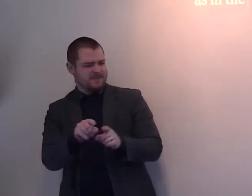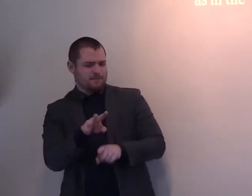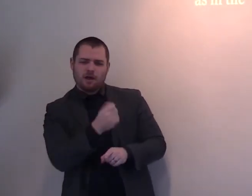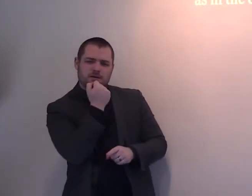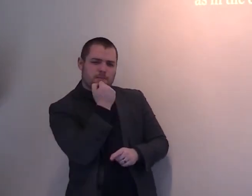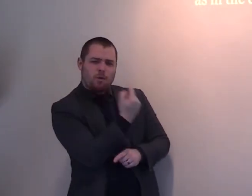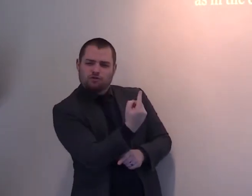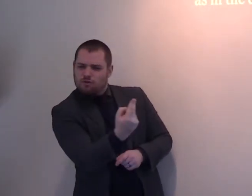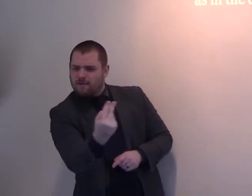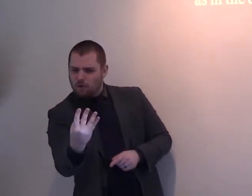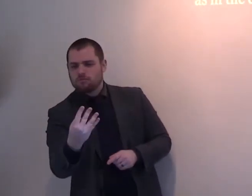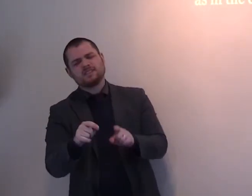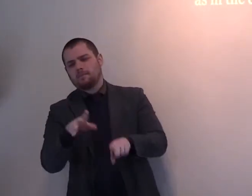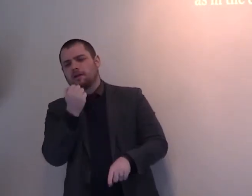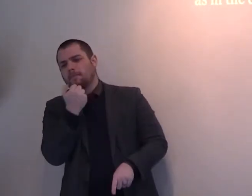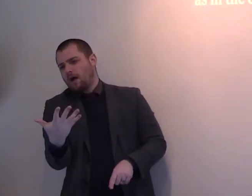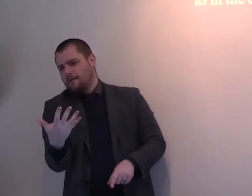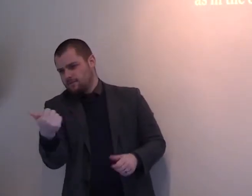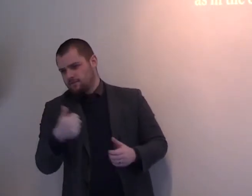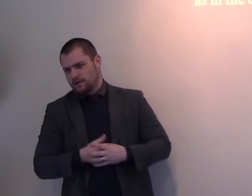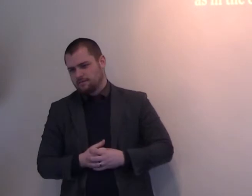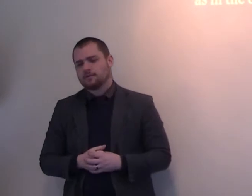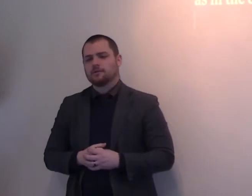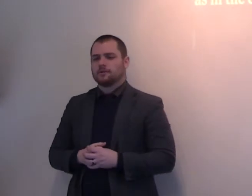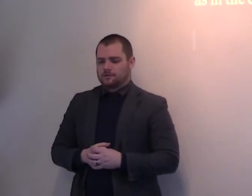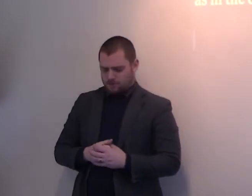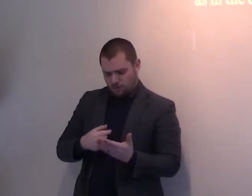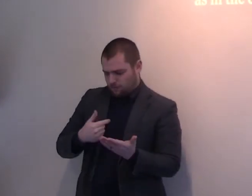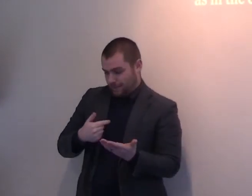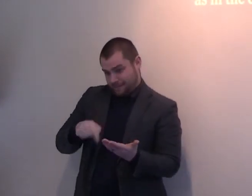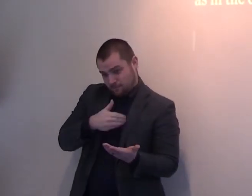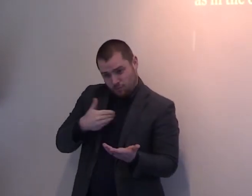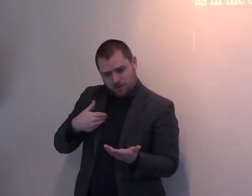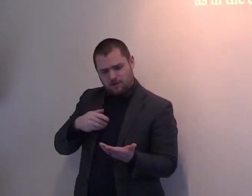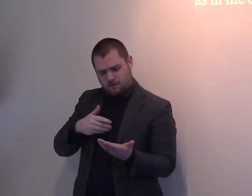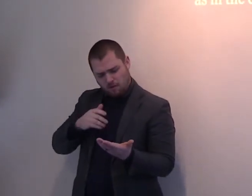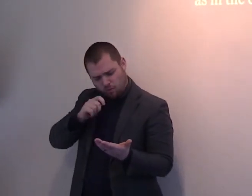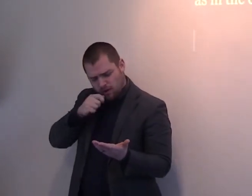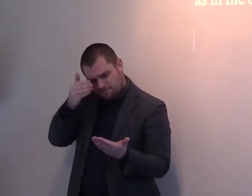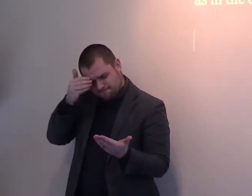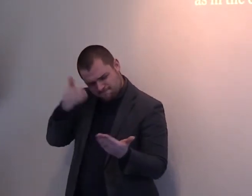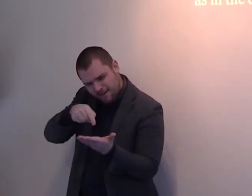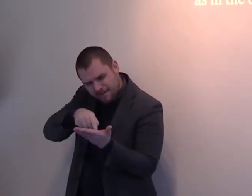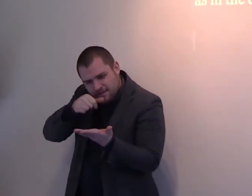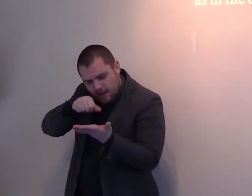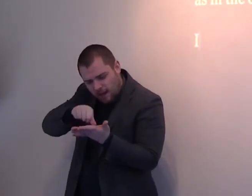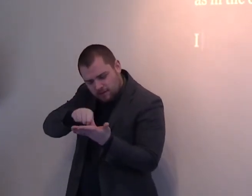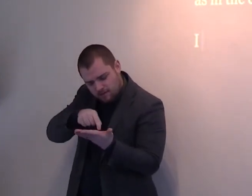do is to look at and to give just a hint. Oh, we shouldn't waste really time in looking at any